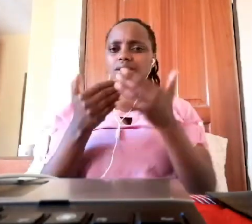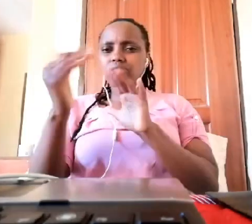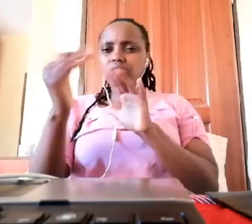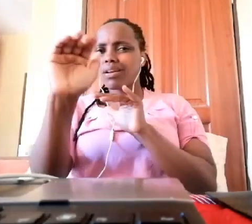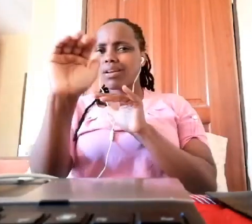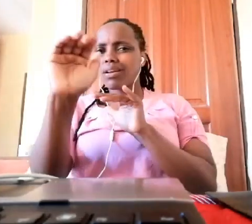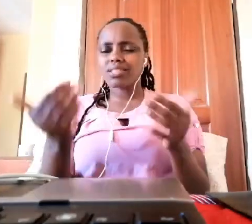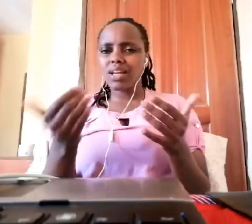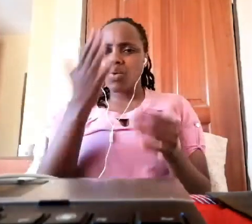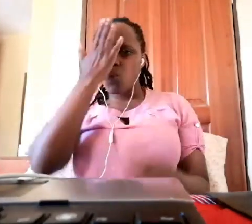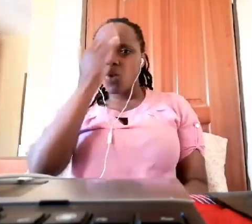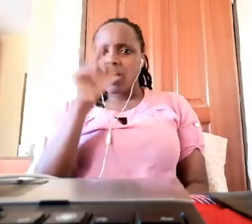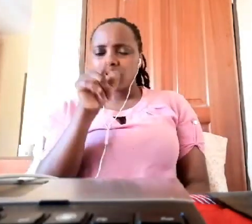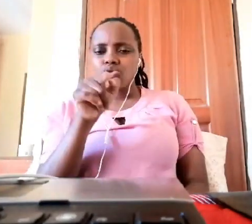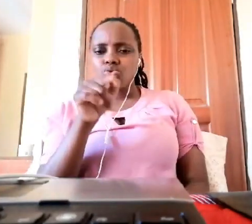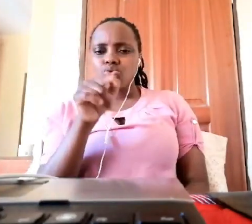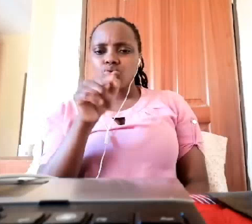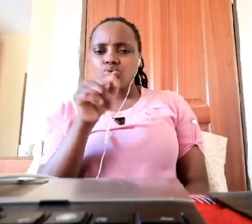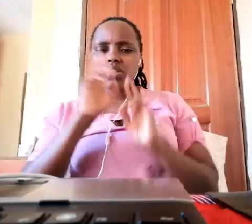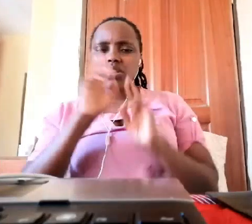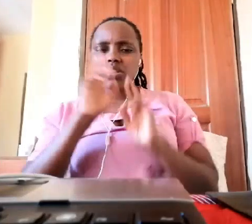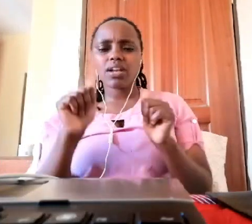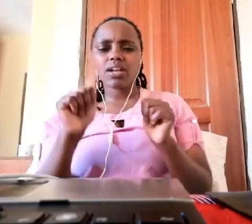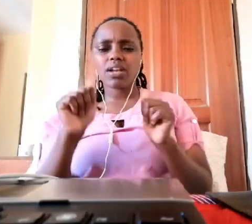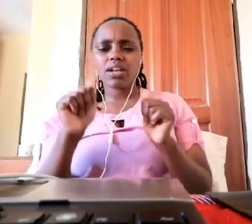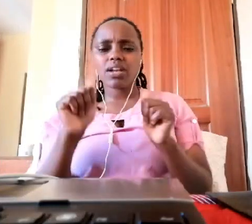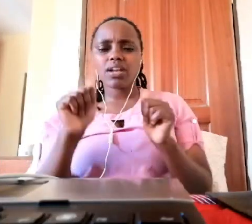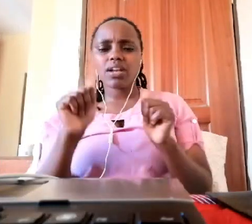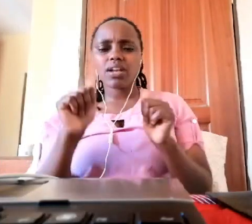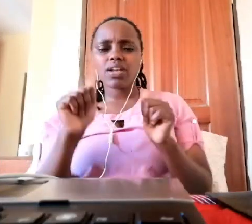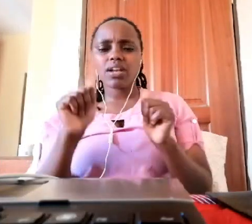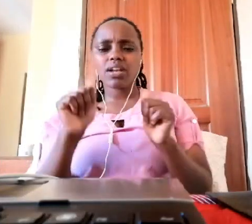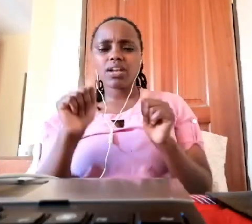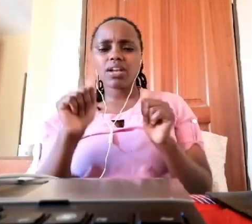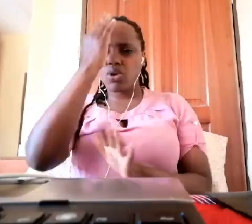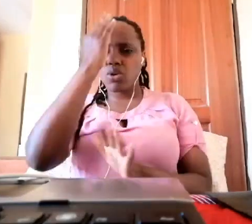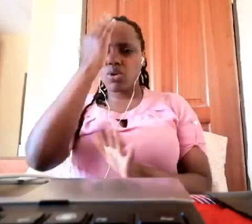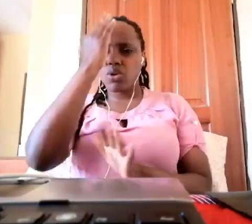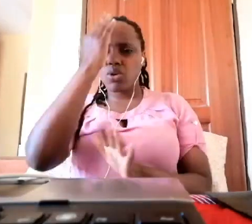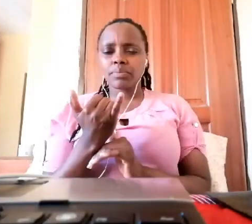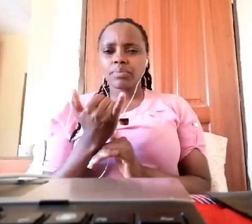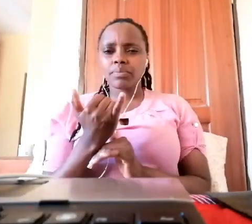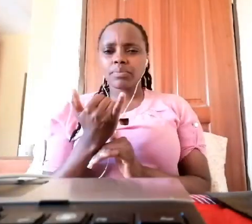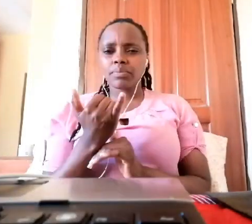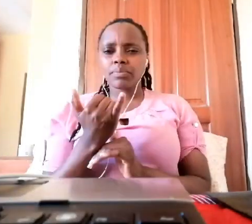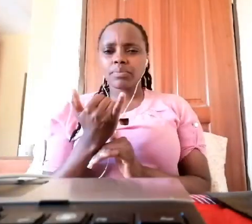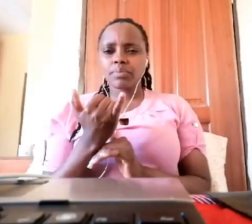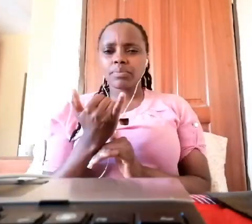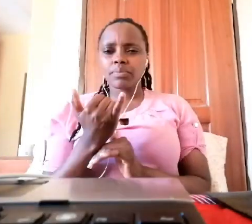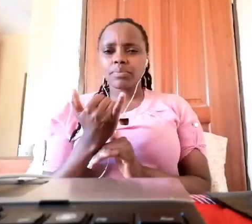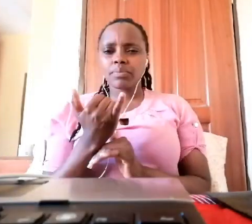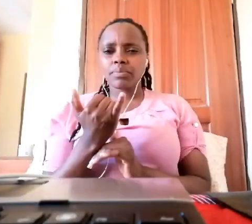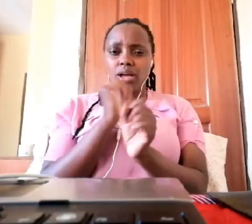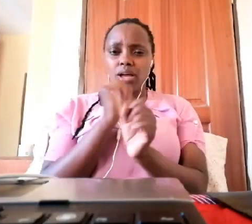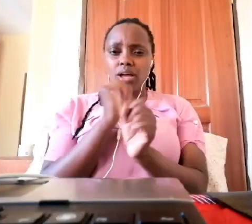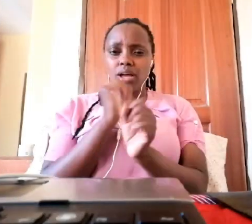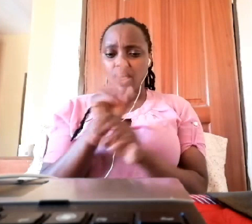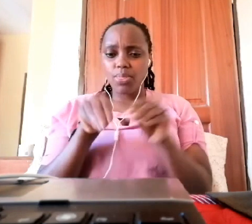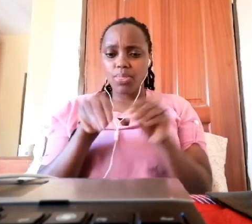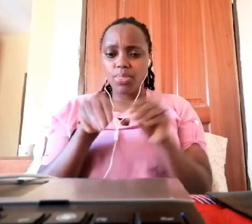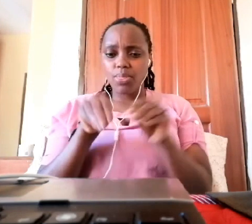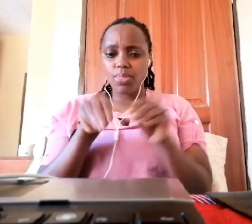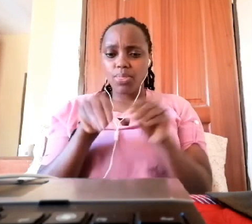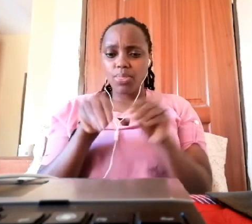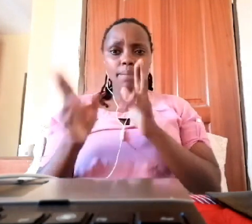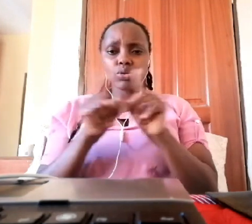ask them, why have you not reported? Is the report being developed, so that we inspire them to do the reporting? And